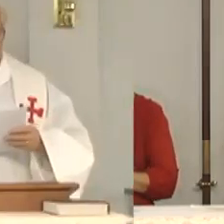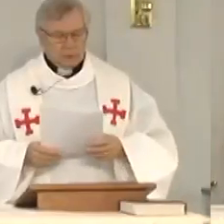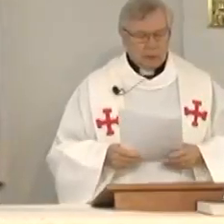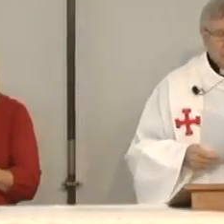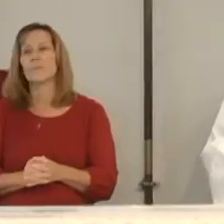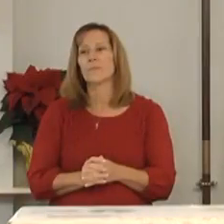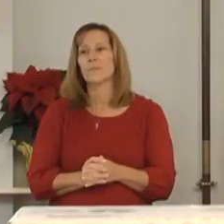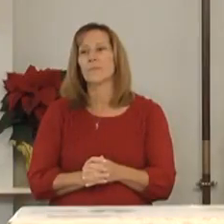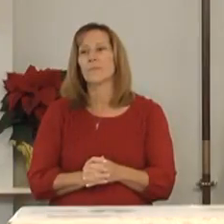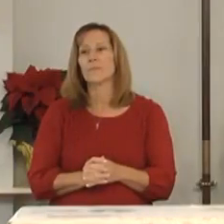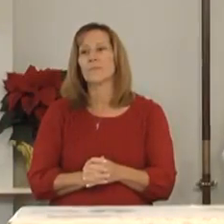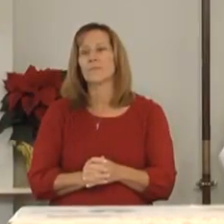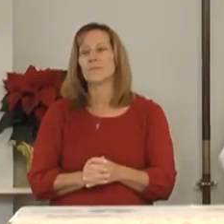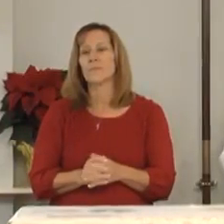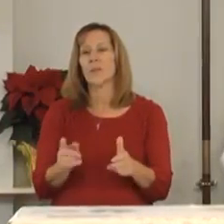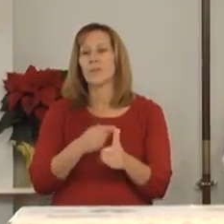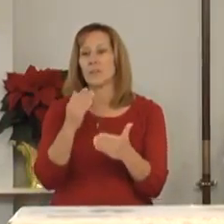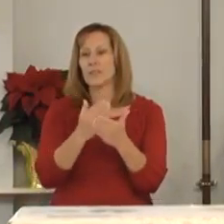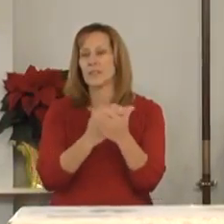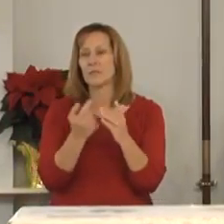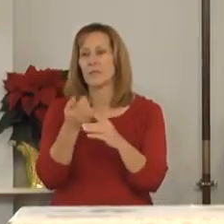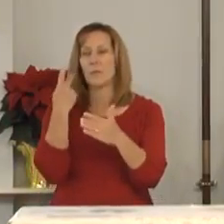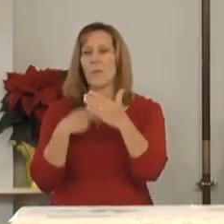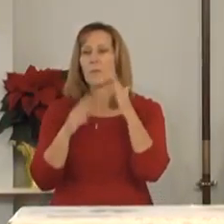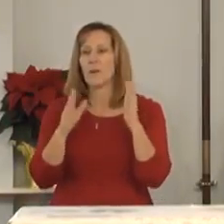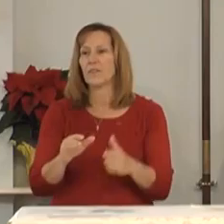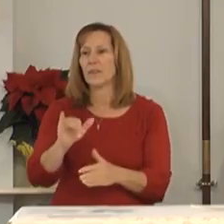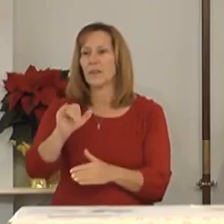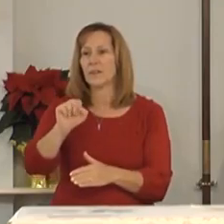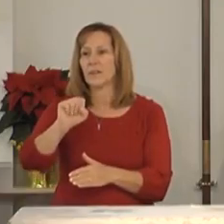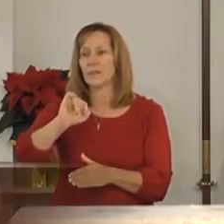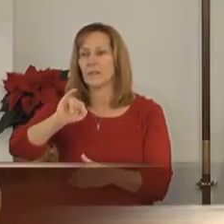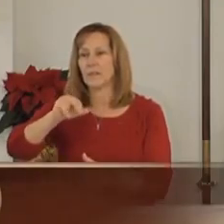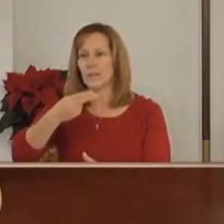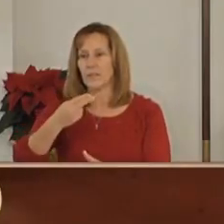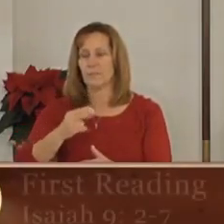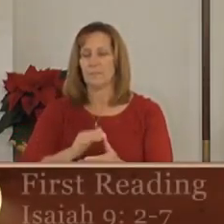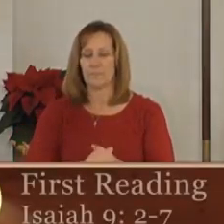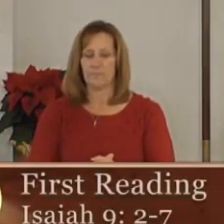Amen. A reading from the prophet Isaiah.